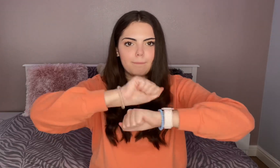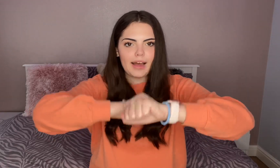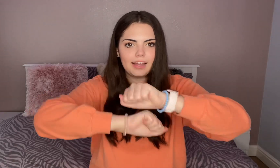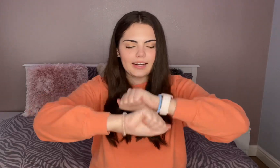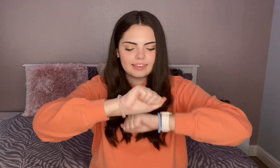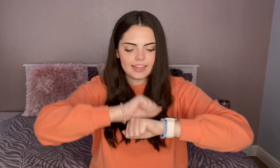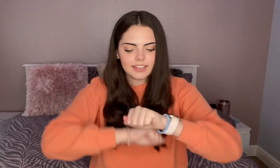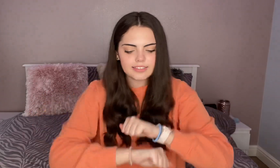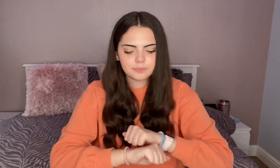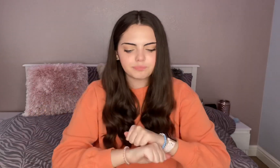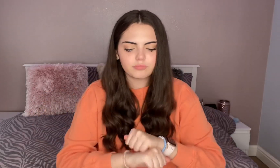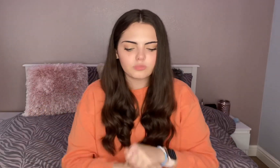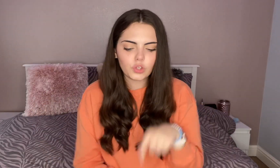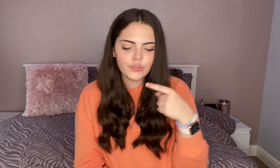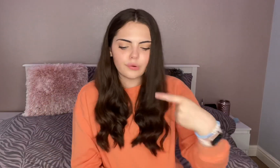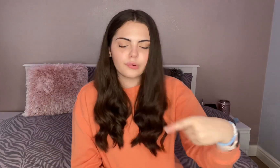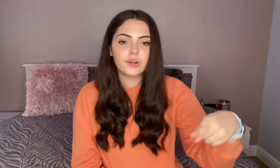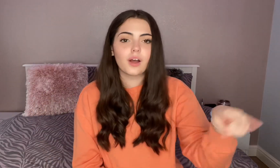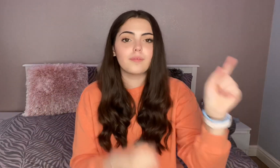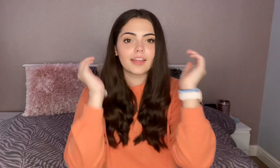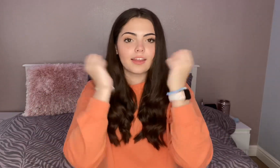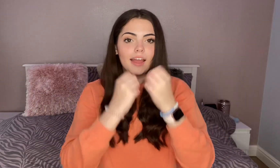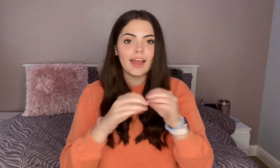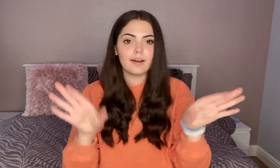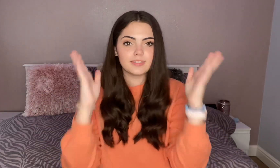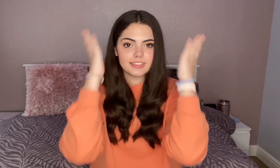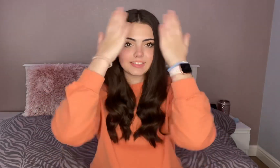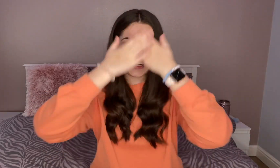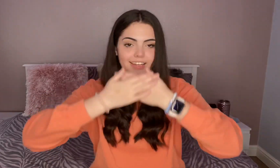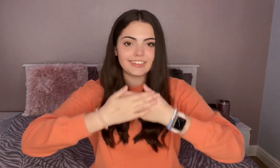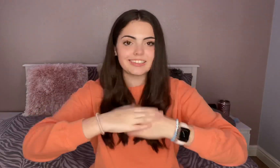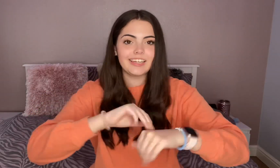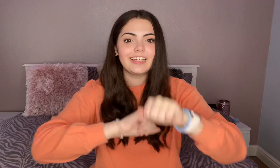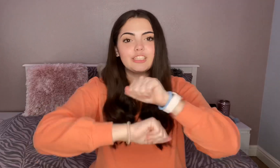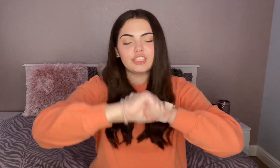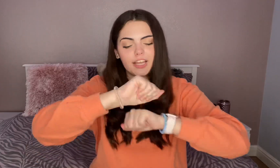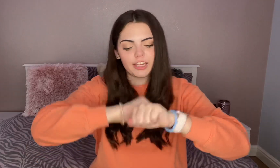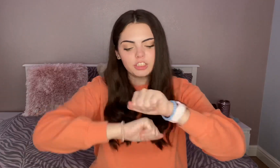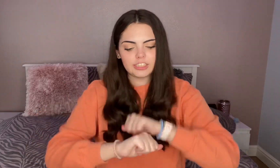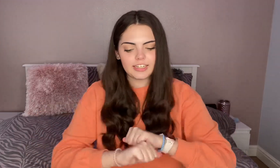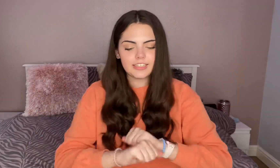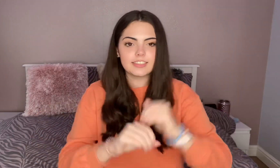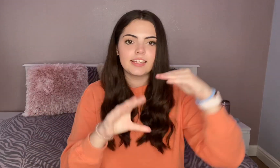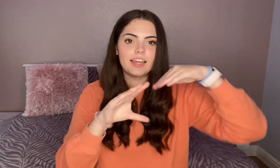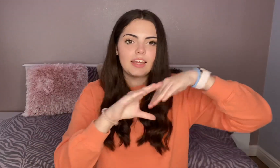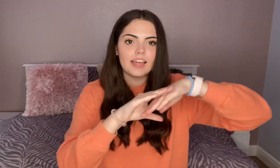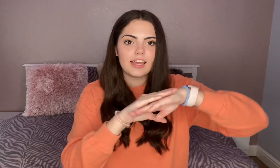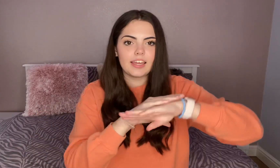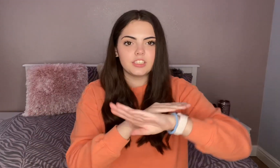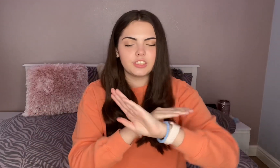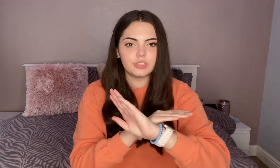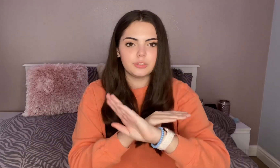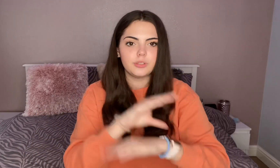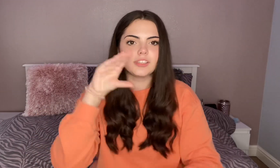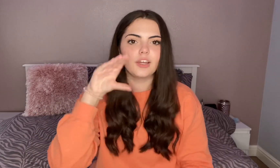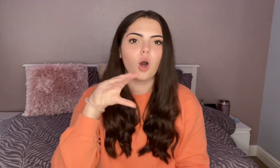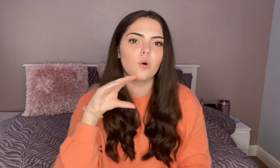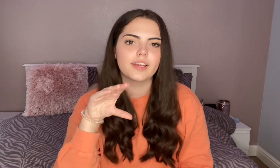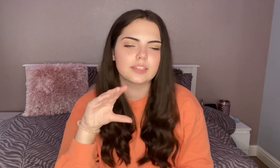back like this. So going out tonight changes into, so say you're holding